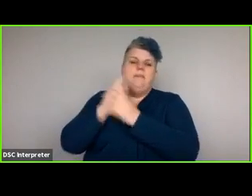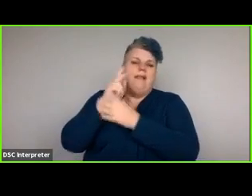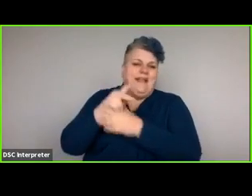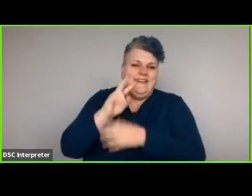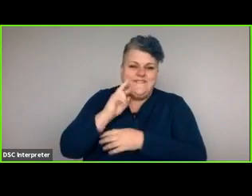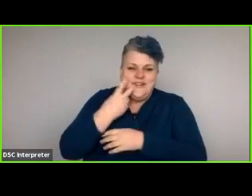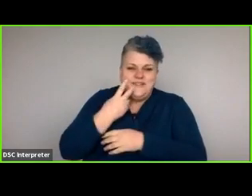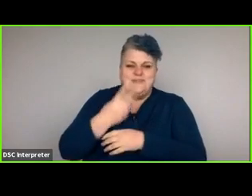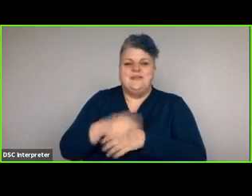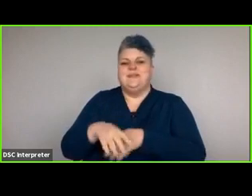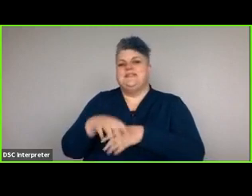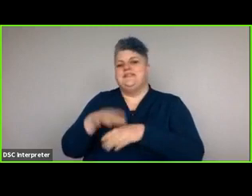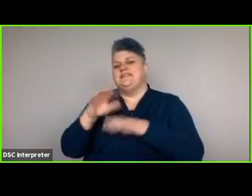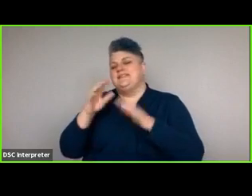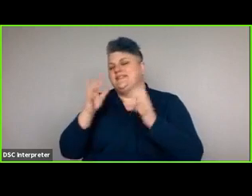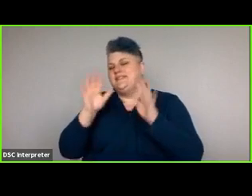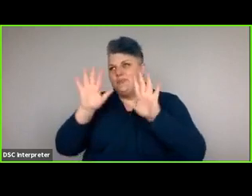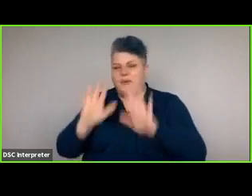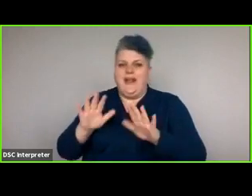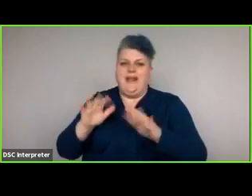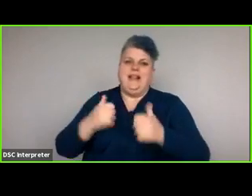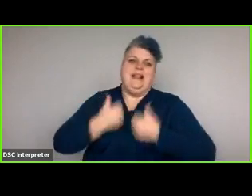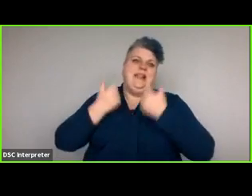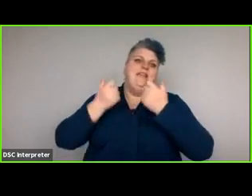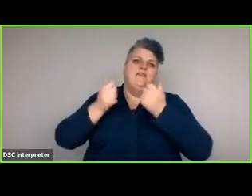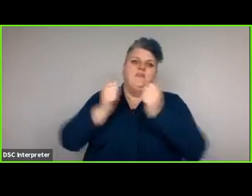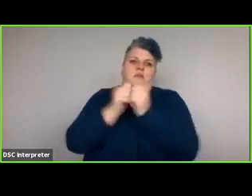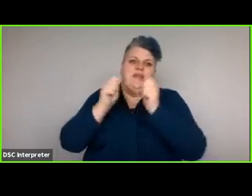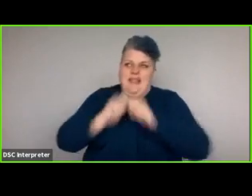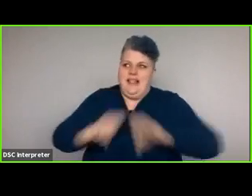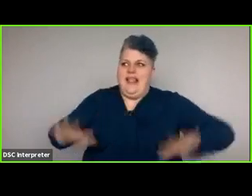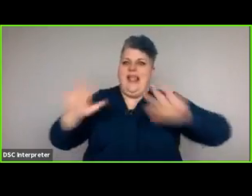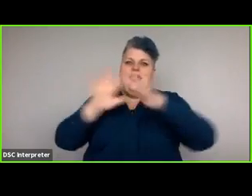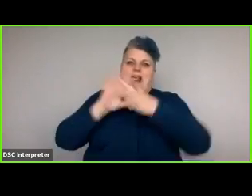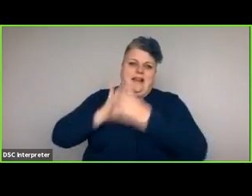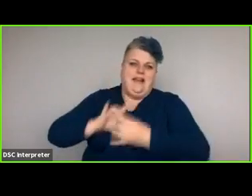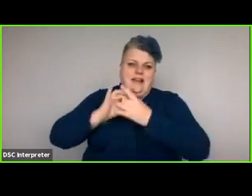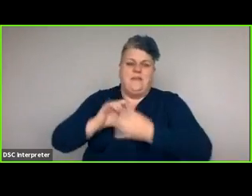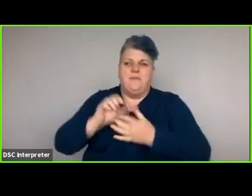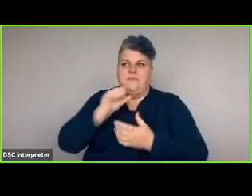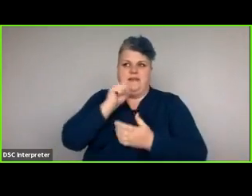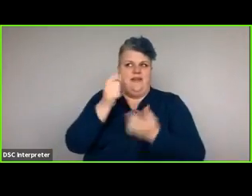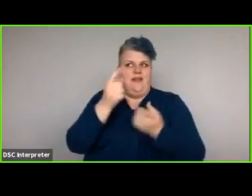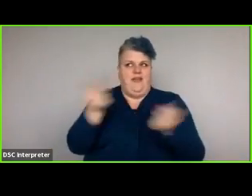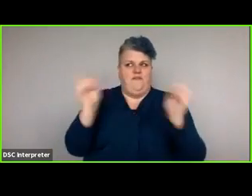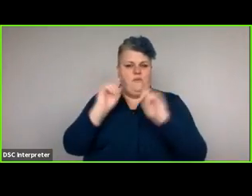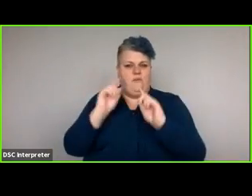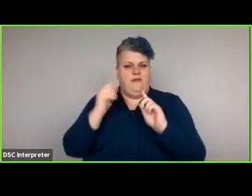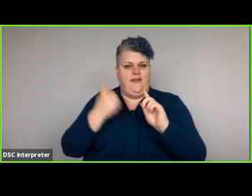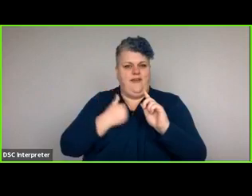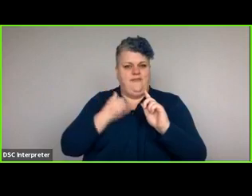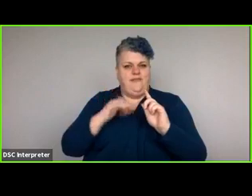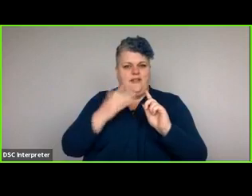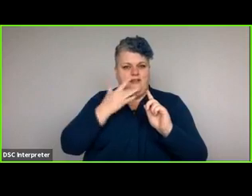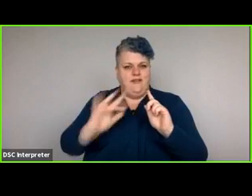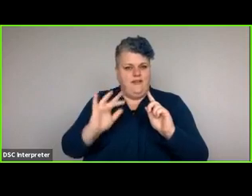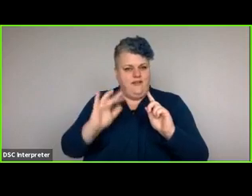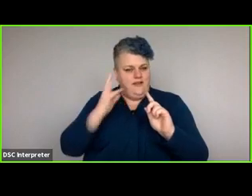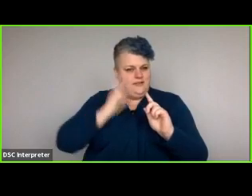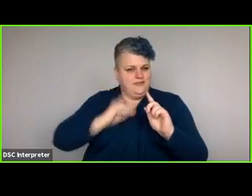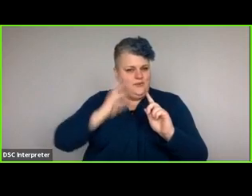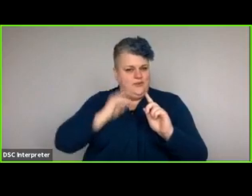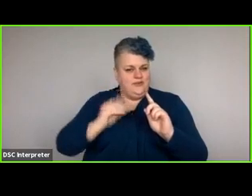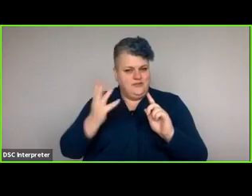garden and composting, and it's wonderful and brilliant, but not everybody is fortunate enough to experience that. And I think